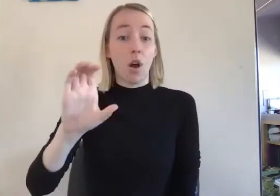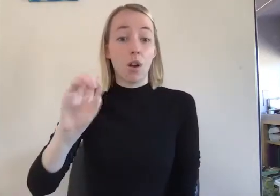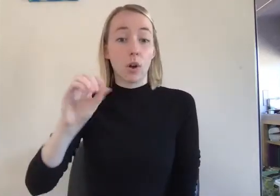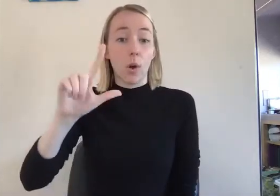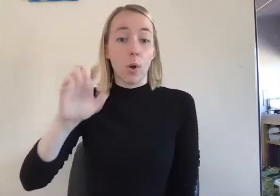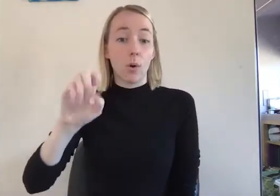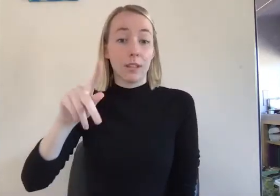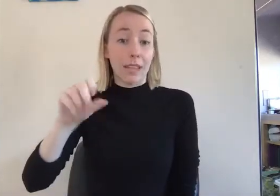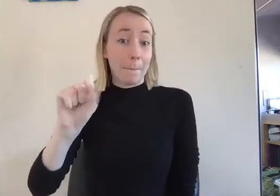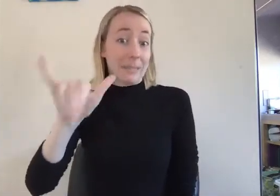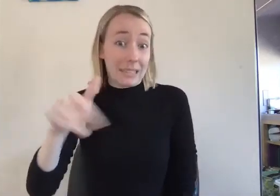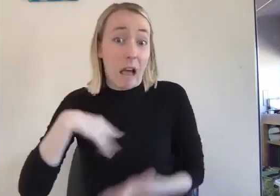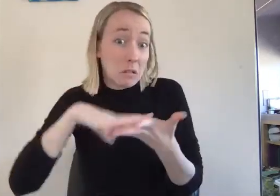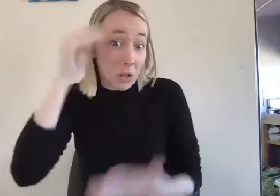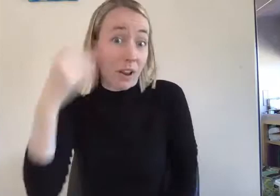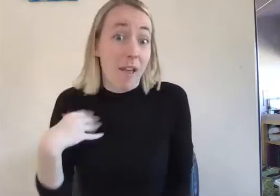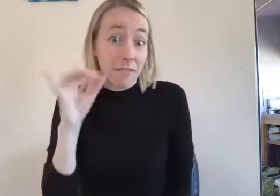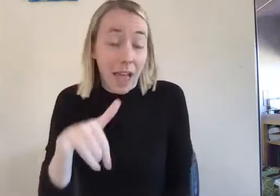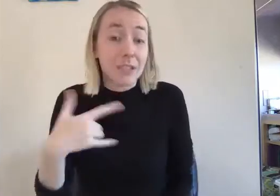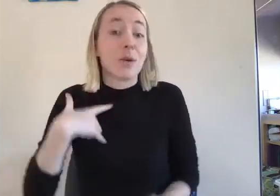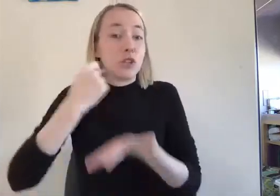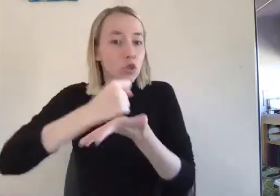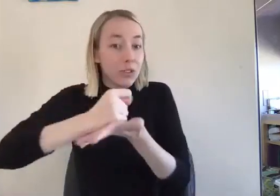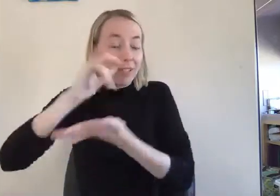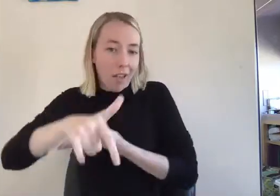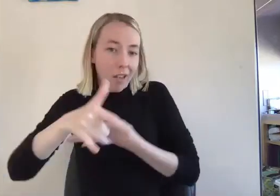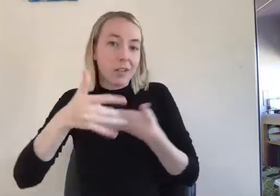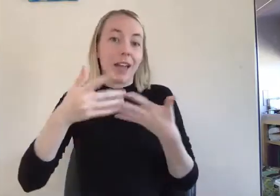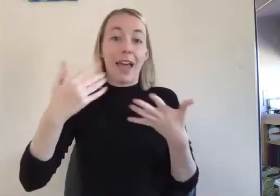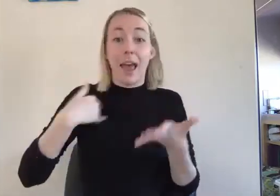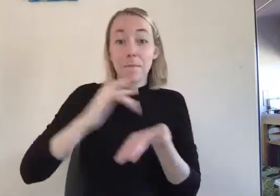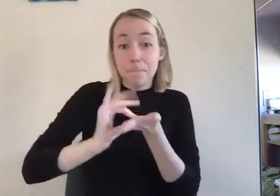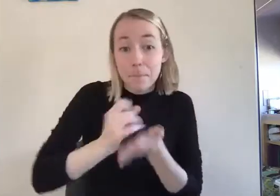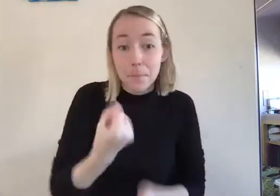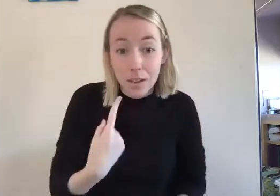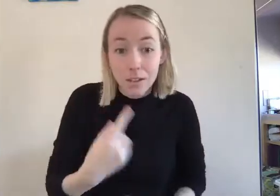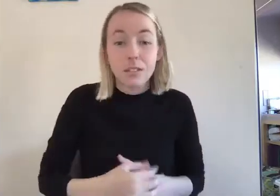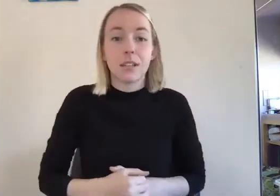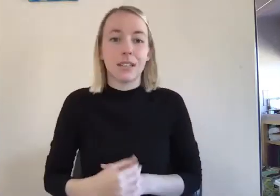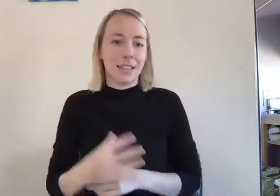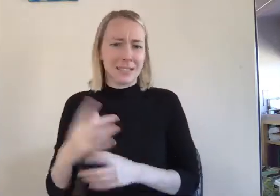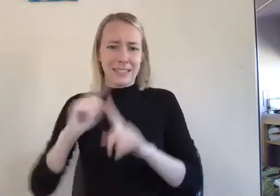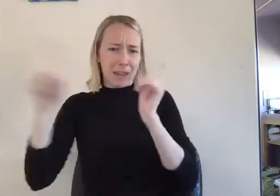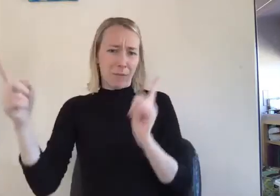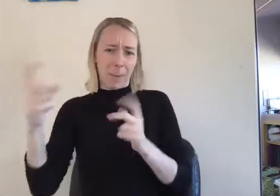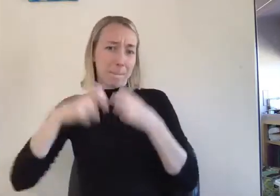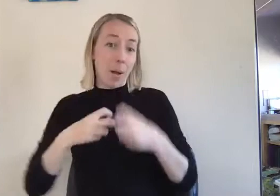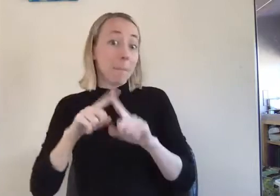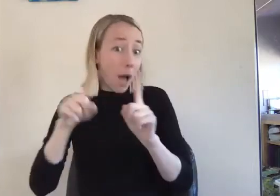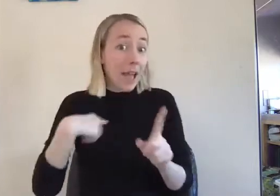narcolepsy. And so I got to actually treat that and get medication. That's an outside issue. However,